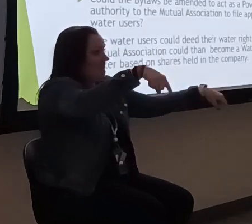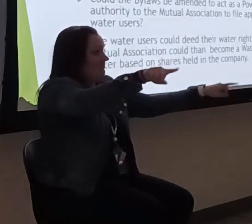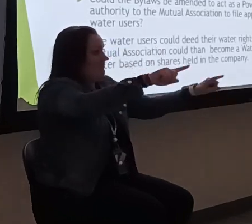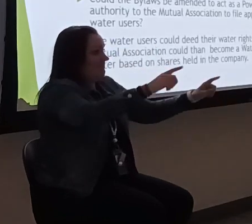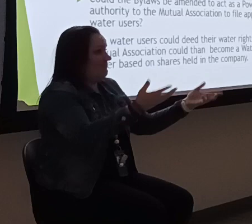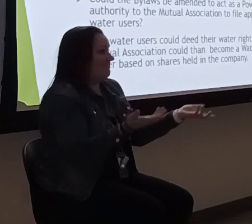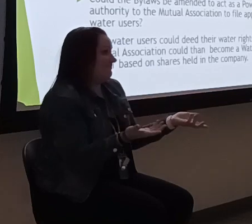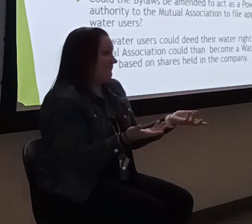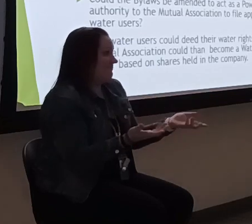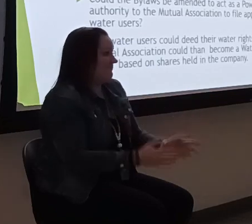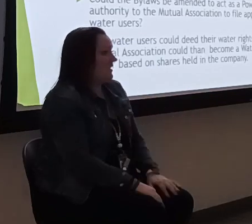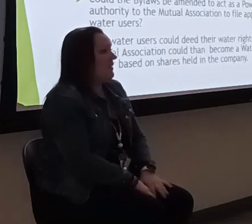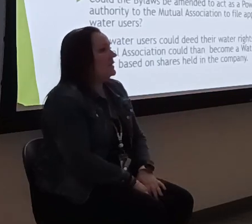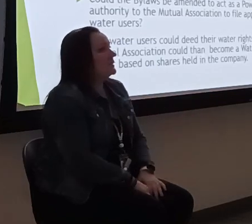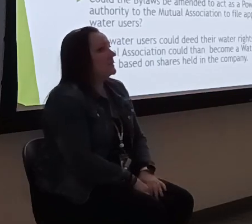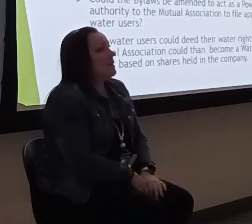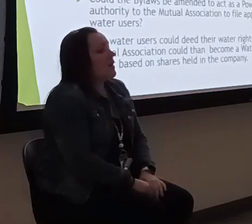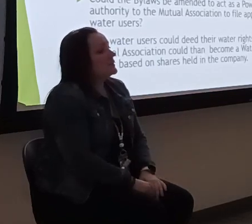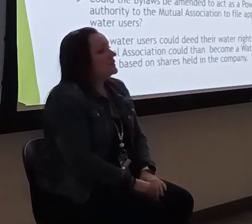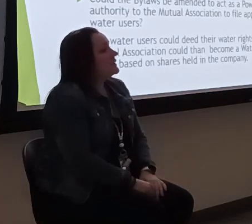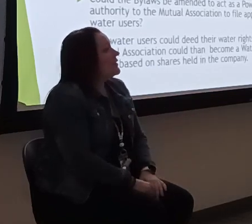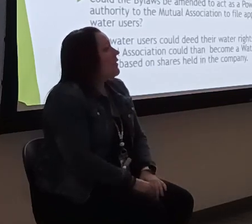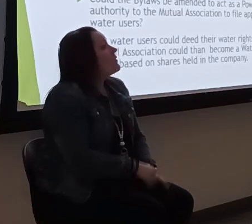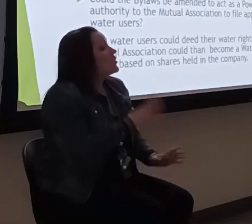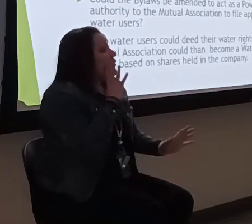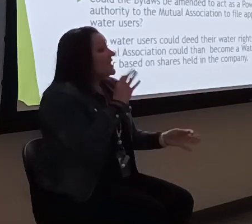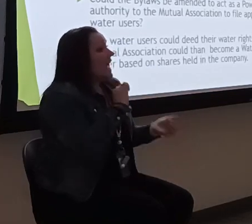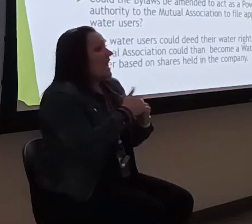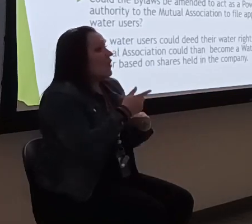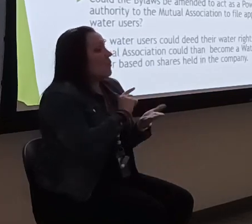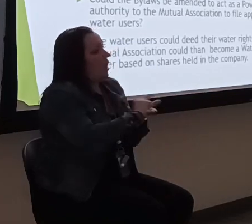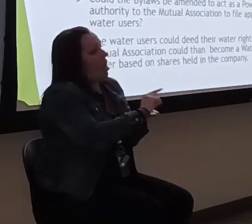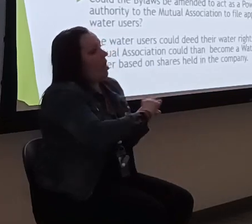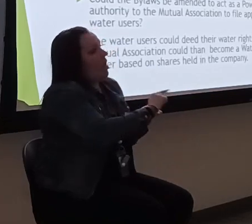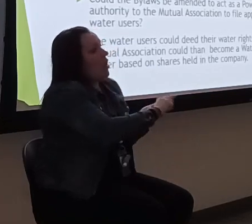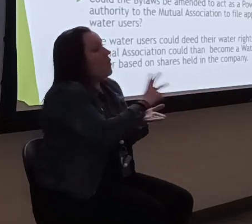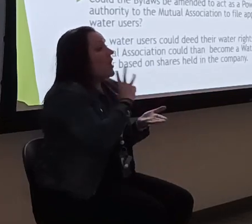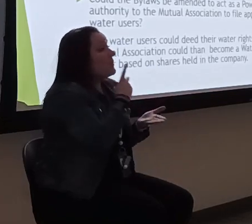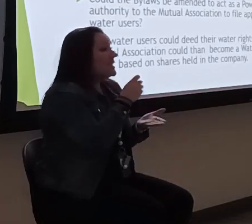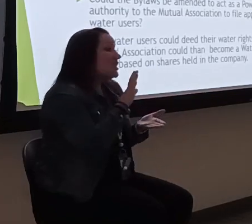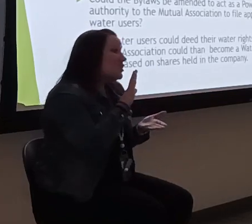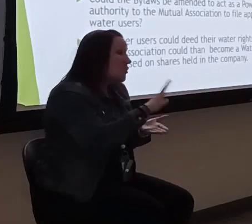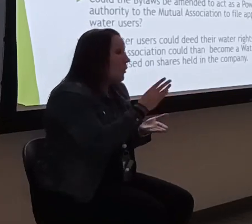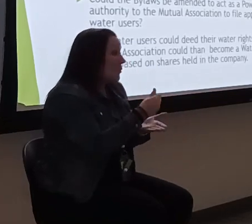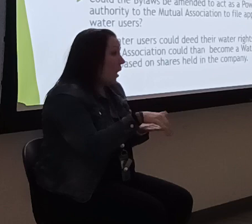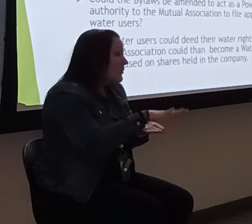use that, how you want to administer your water, because it's your property.